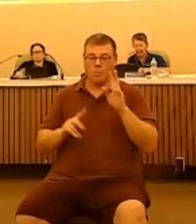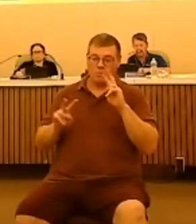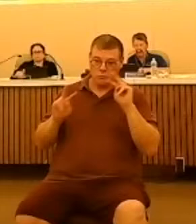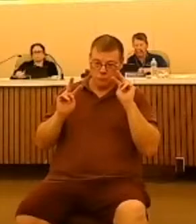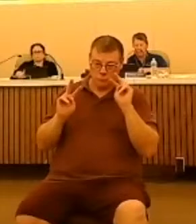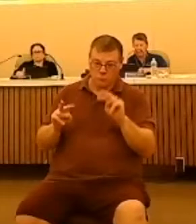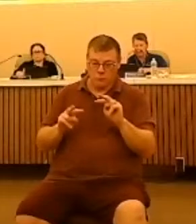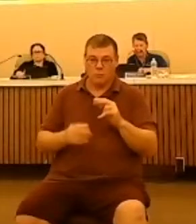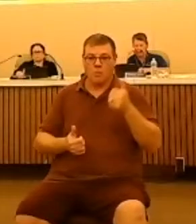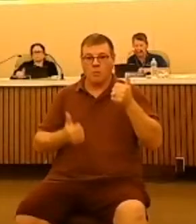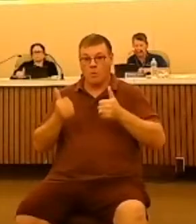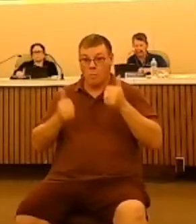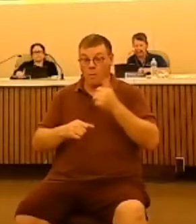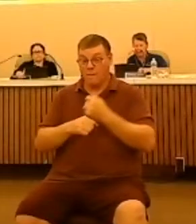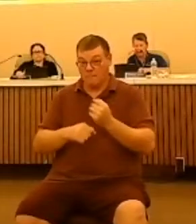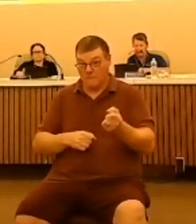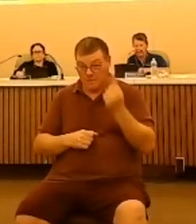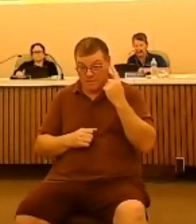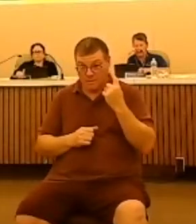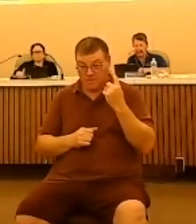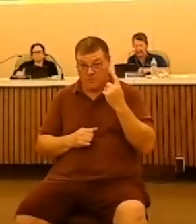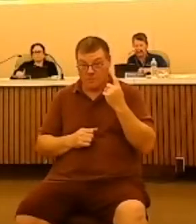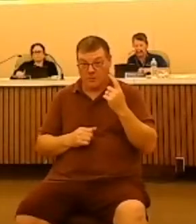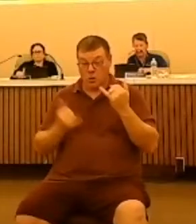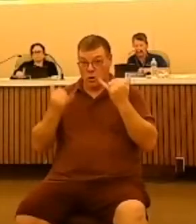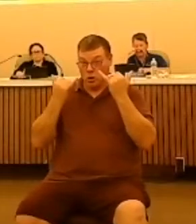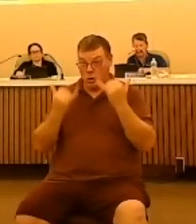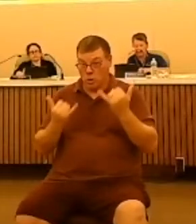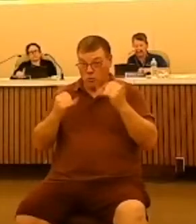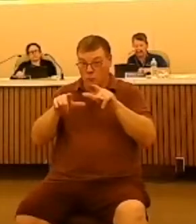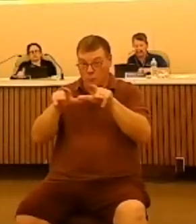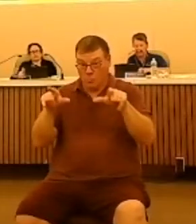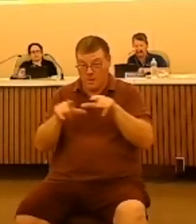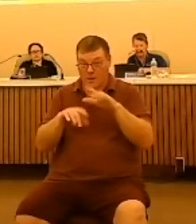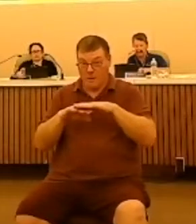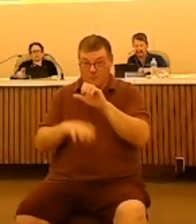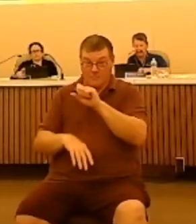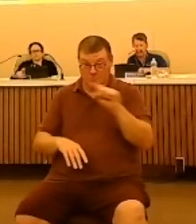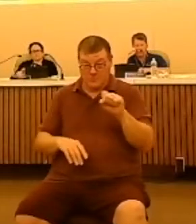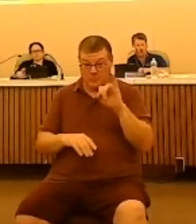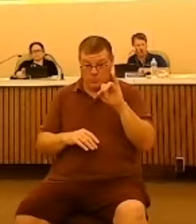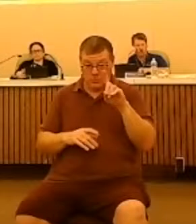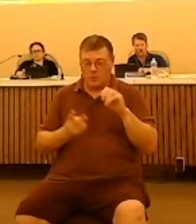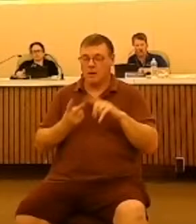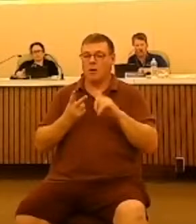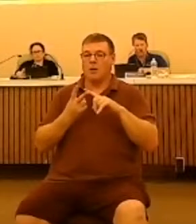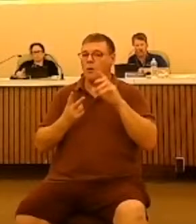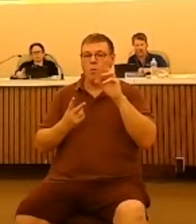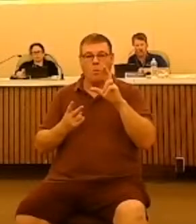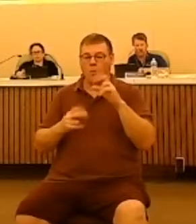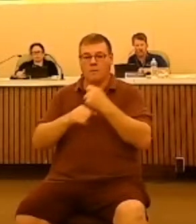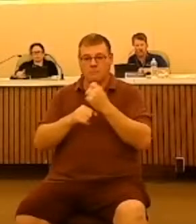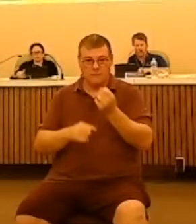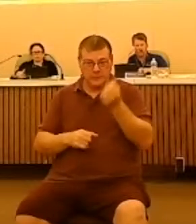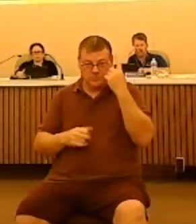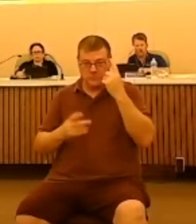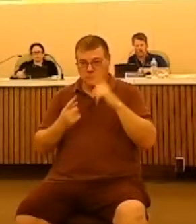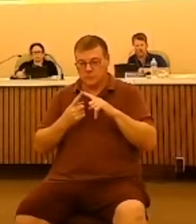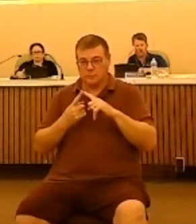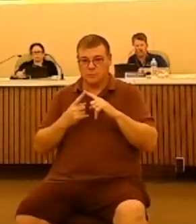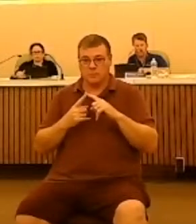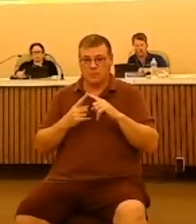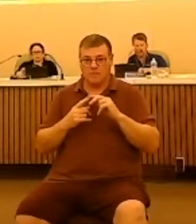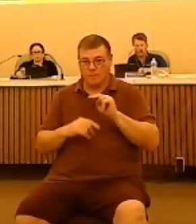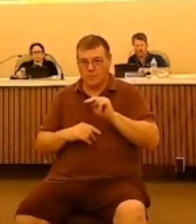at, whether it makes sense to have it at its current location on the south side, or whether it makes sense to have it at